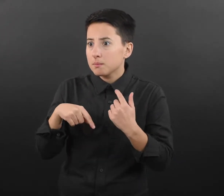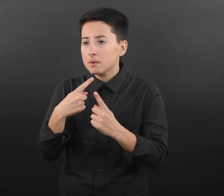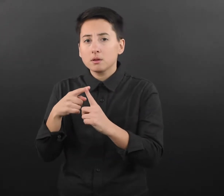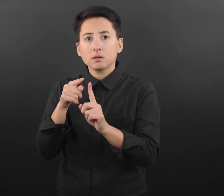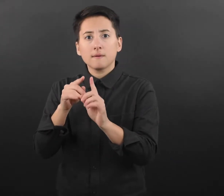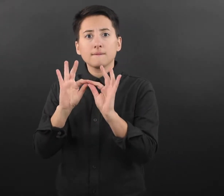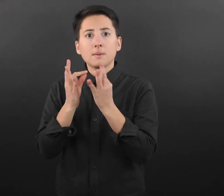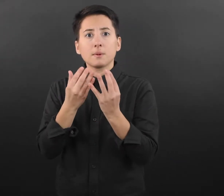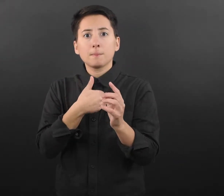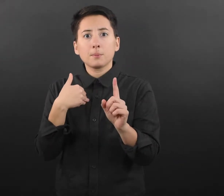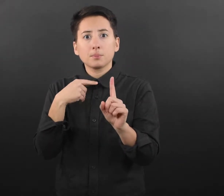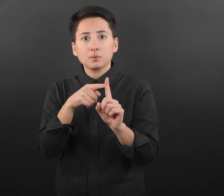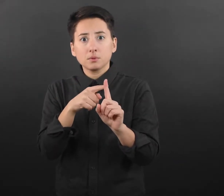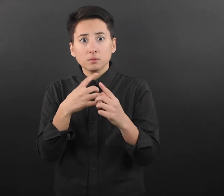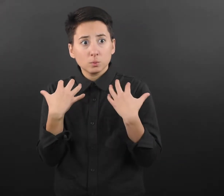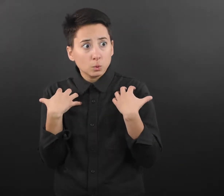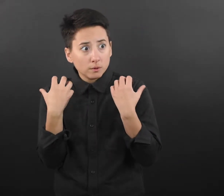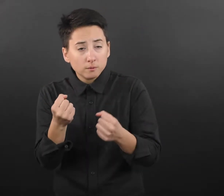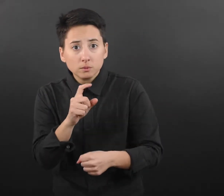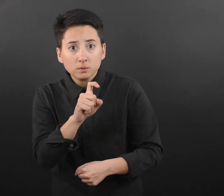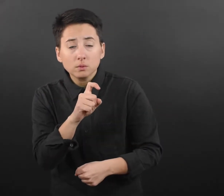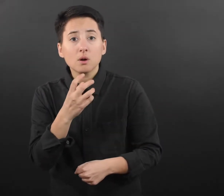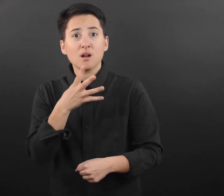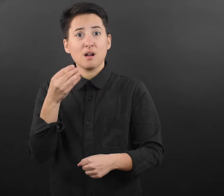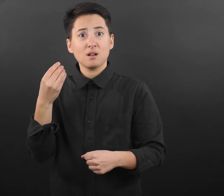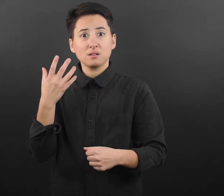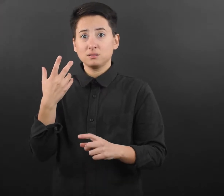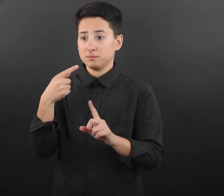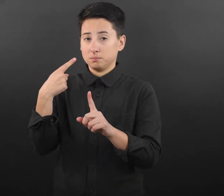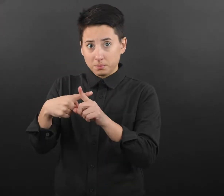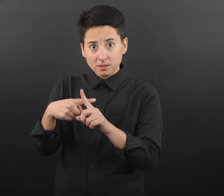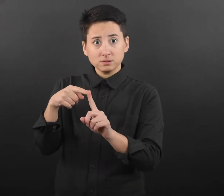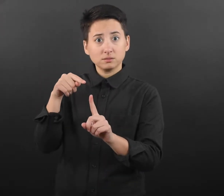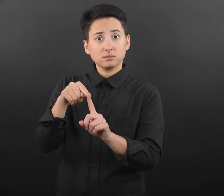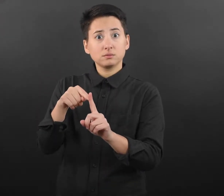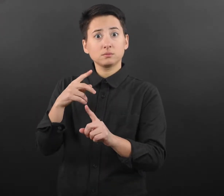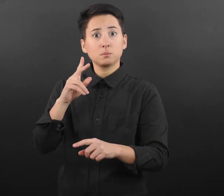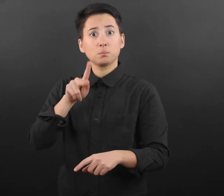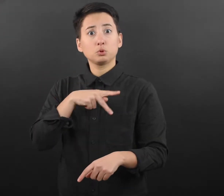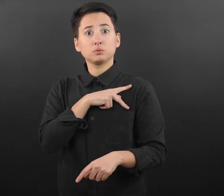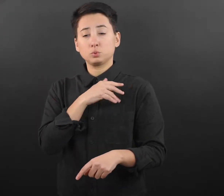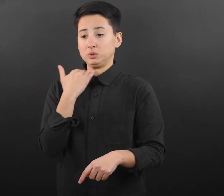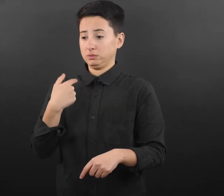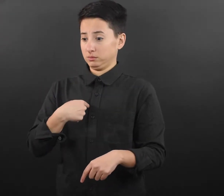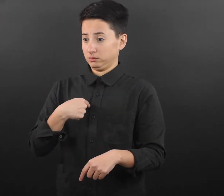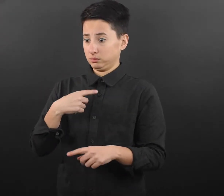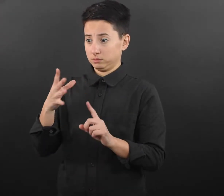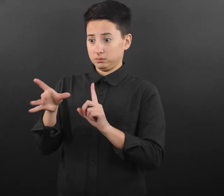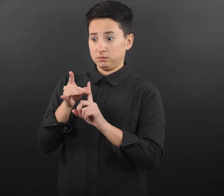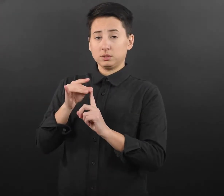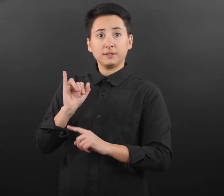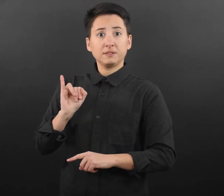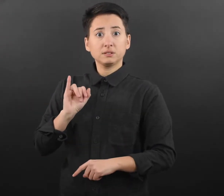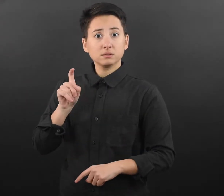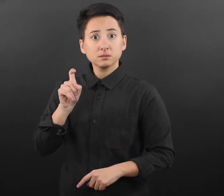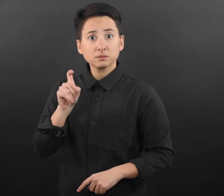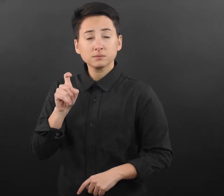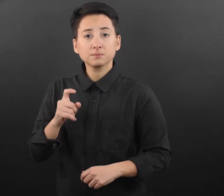experience distress due to uncertainty about a loved one's recovery and also due to personal